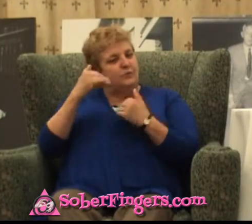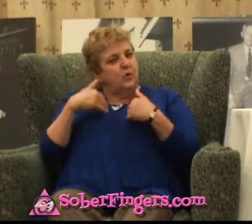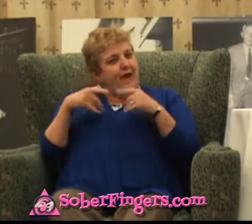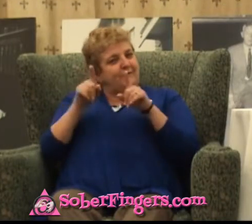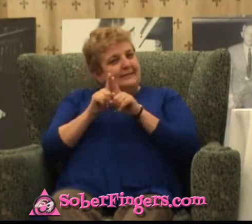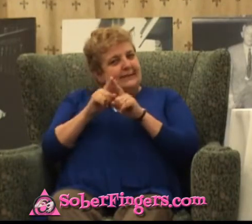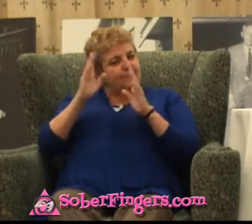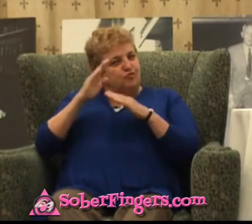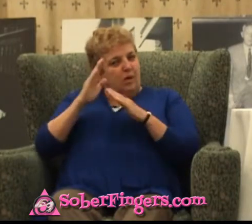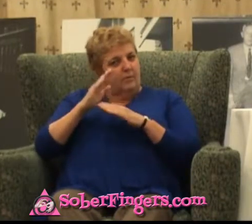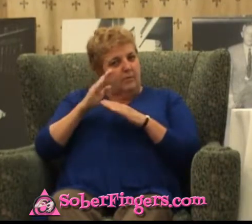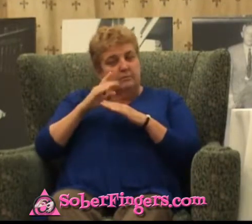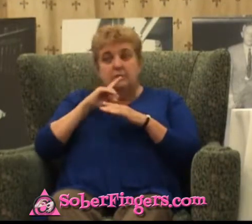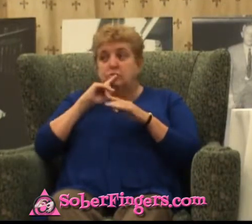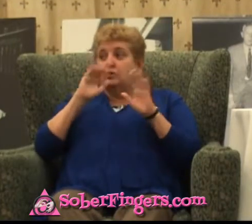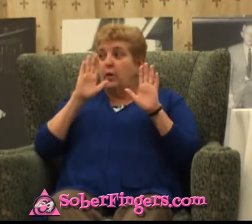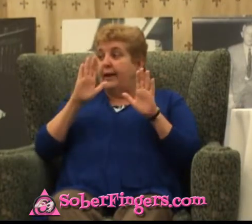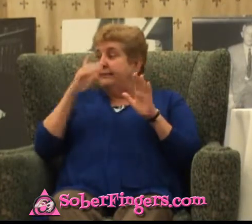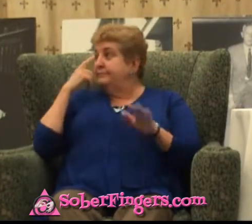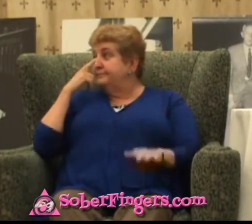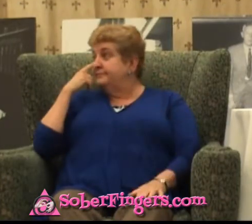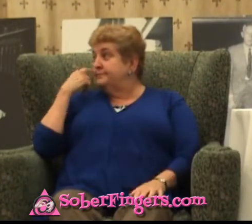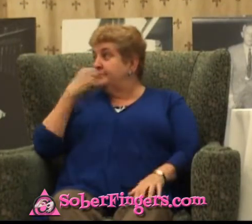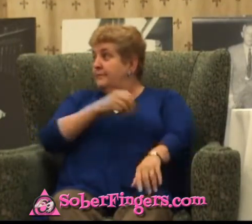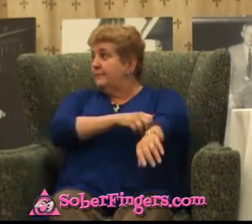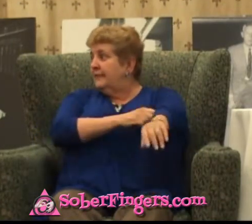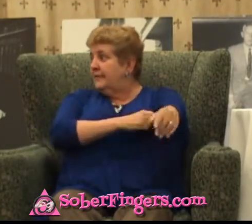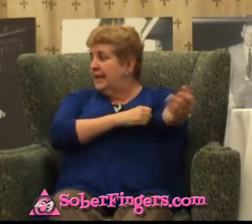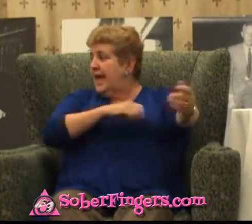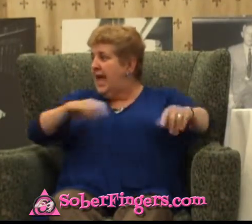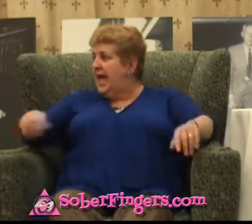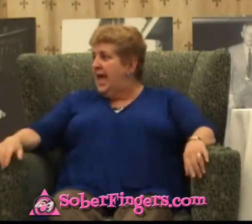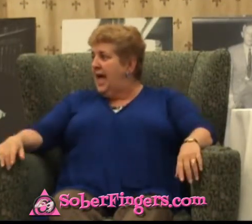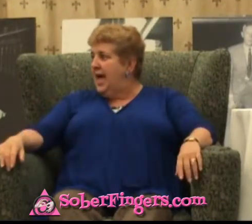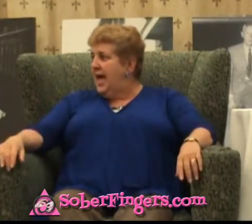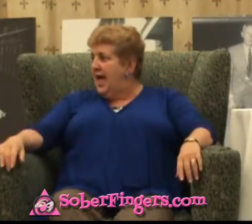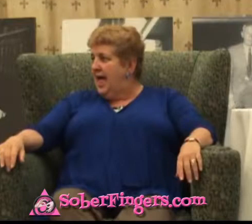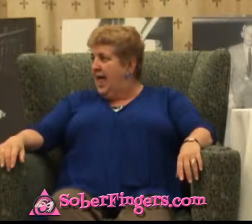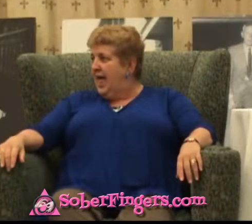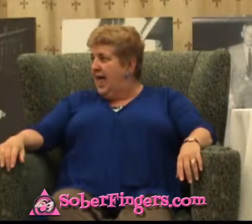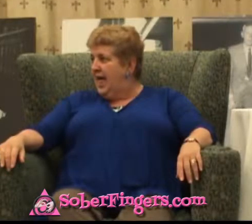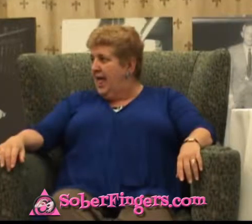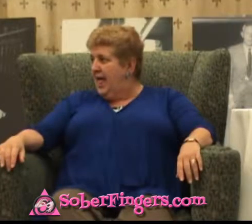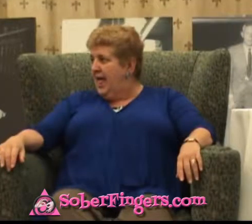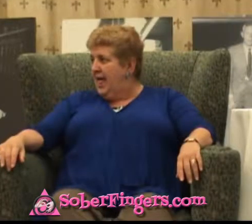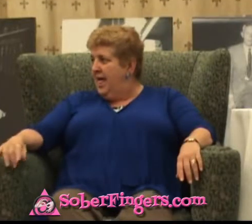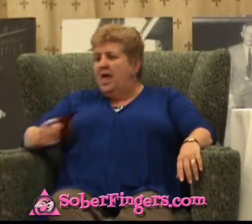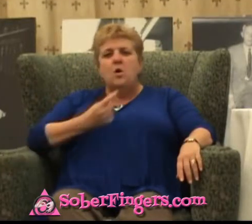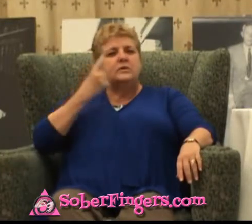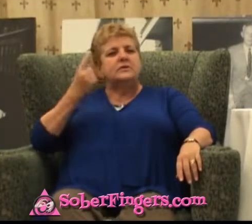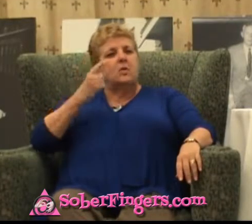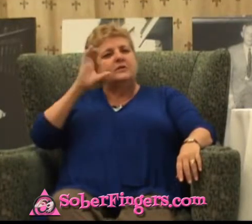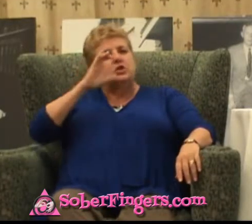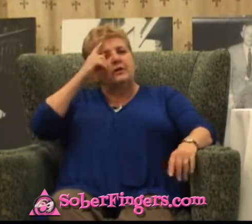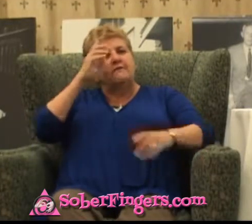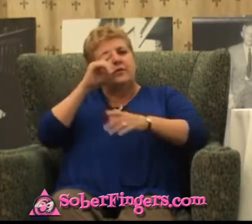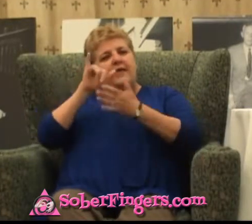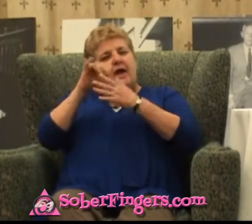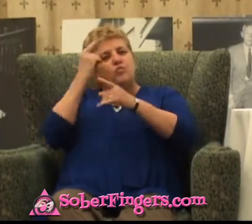it was great. We just, you know, I was always looking for that right relationship to fix me. And what I learned